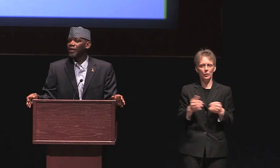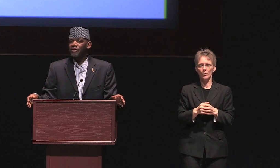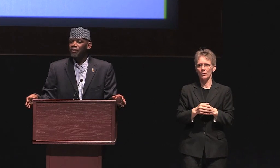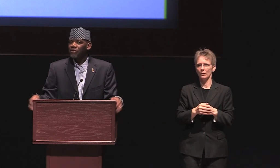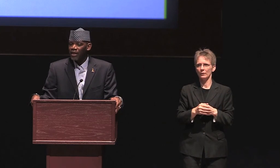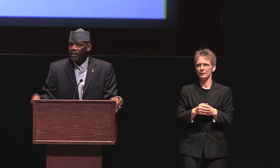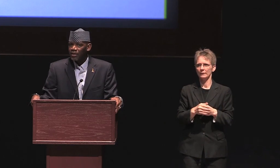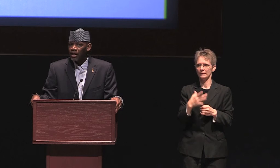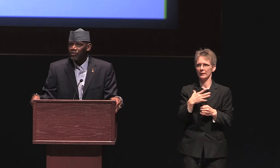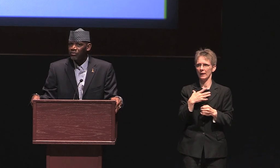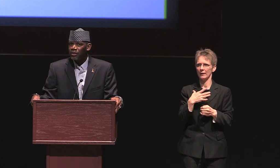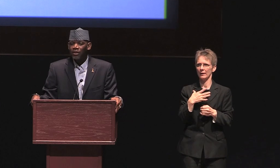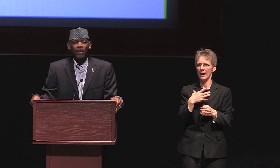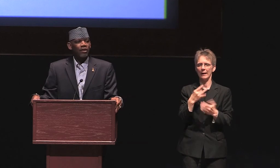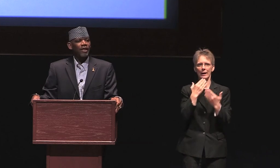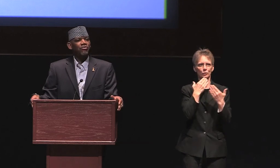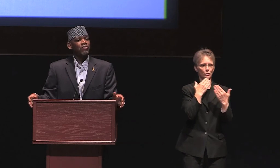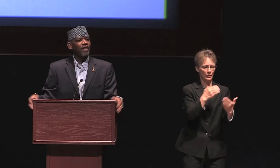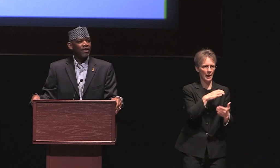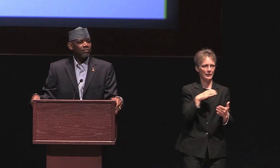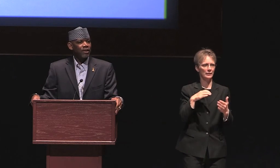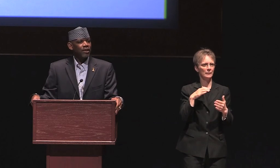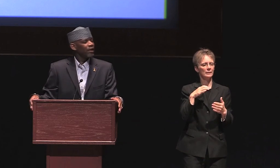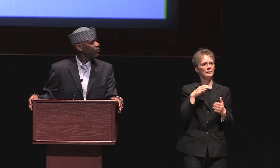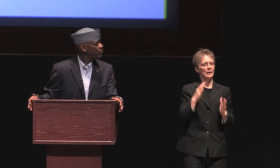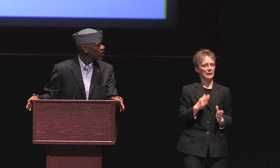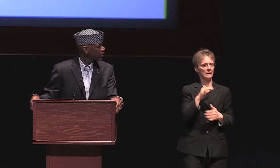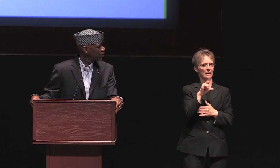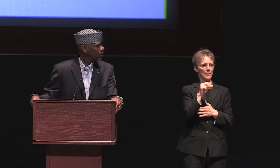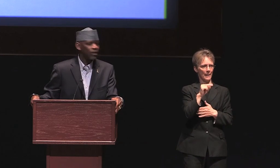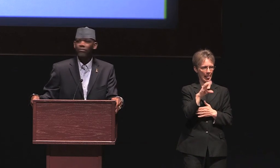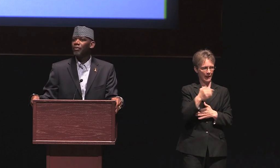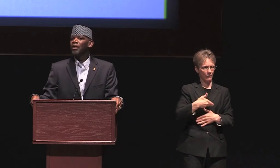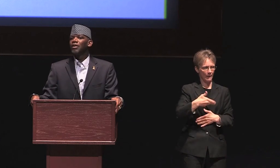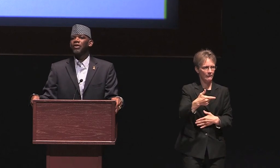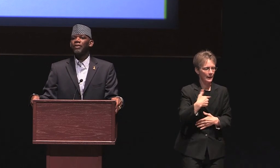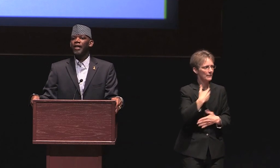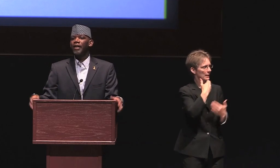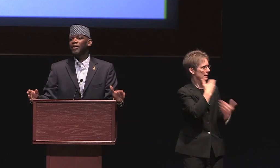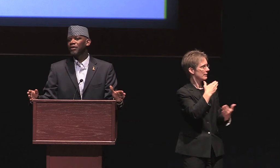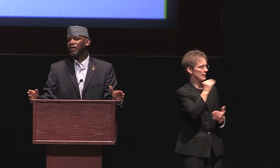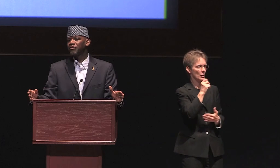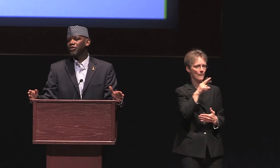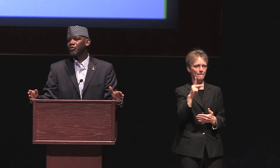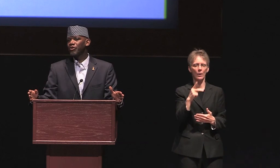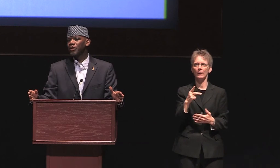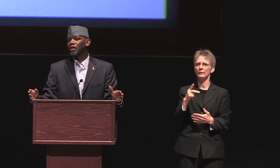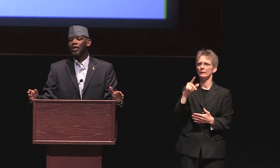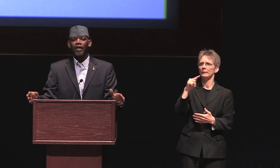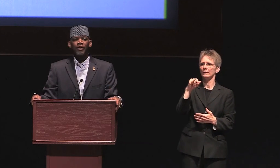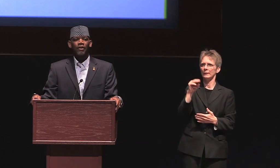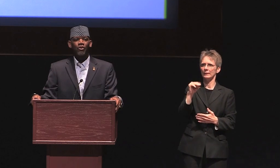I'd like to thank Congressman Lance for inviting me. Thank you, Mark. Tim Lang, thanks for your